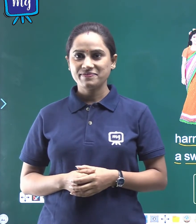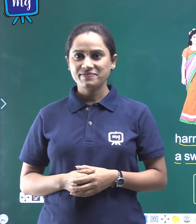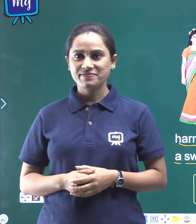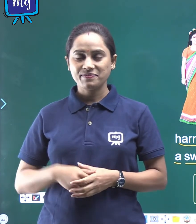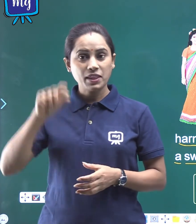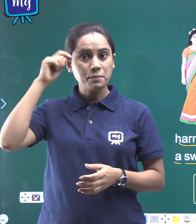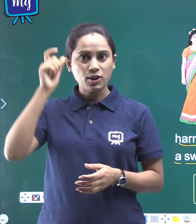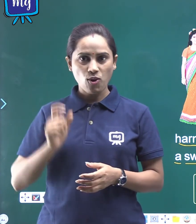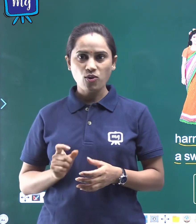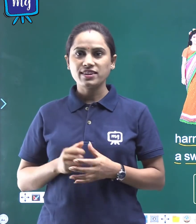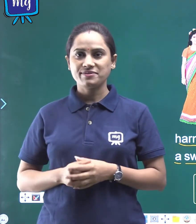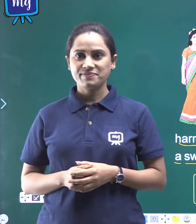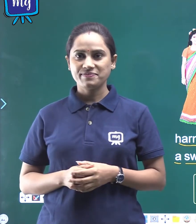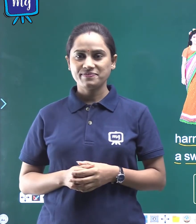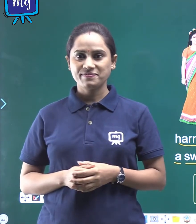belong